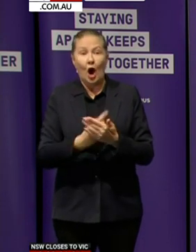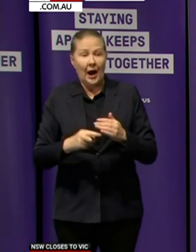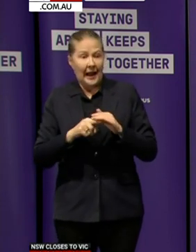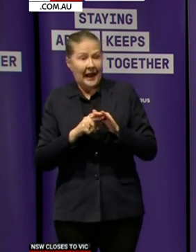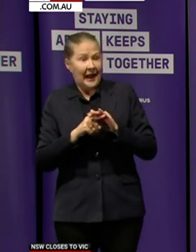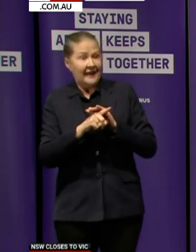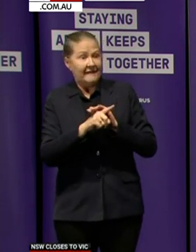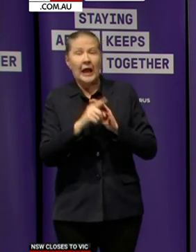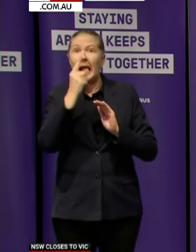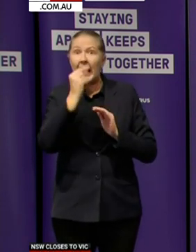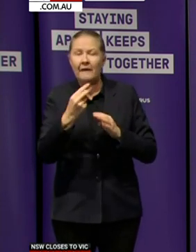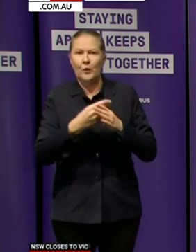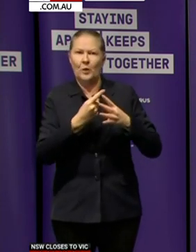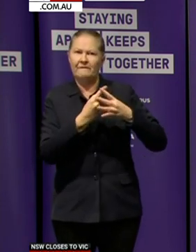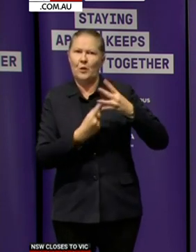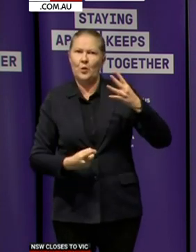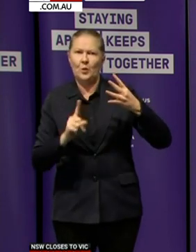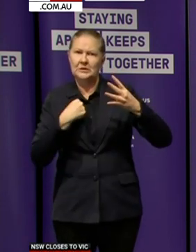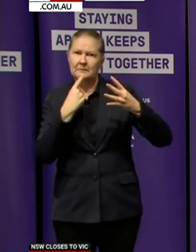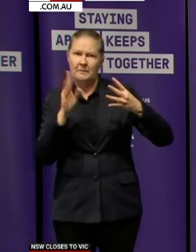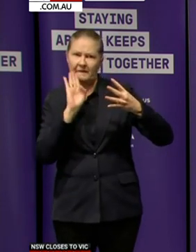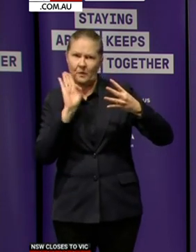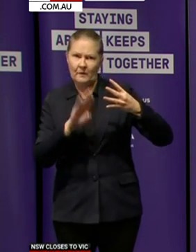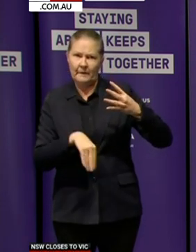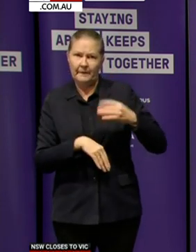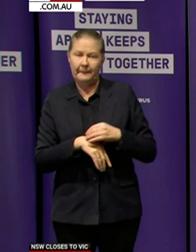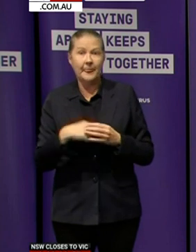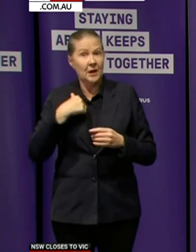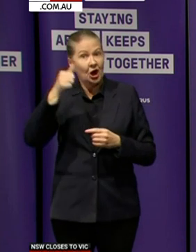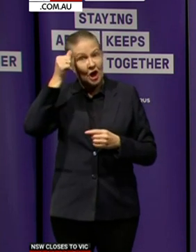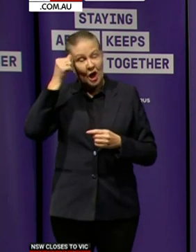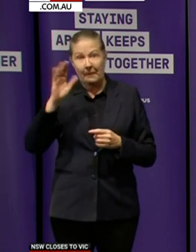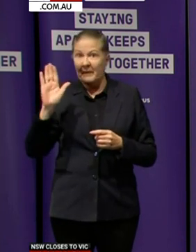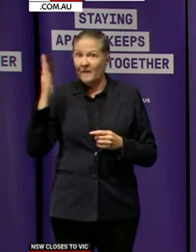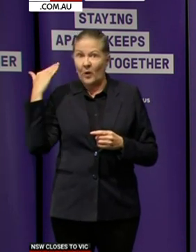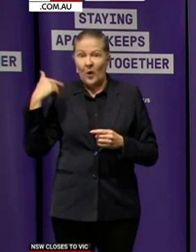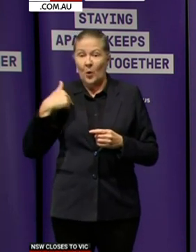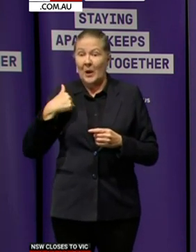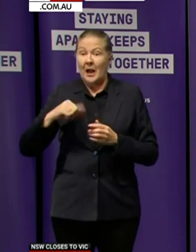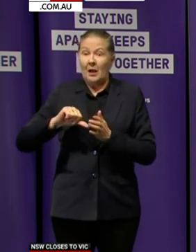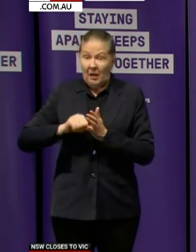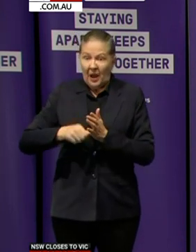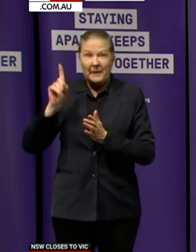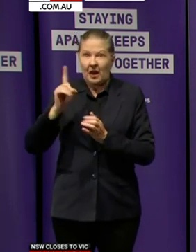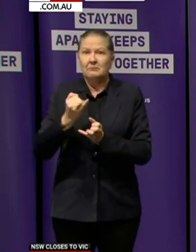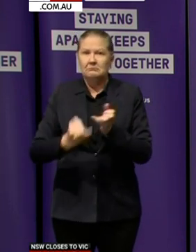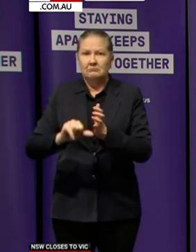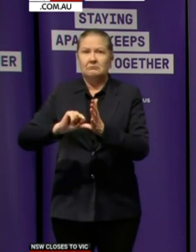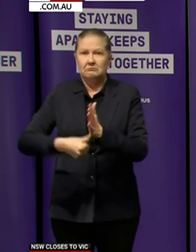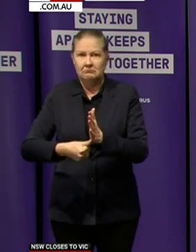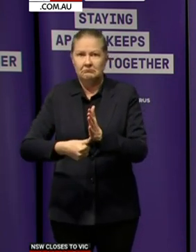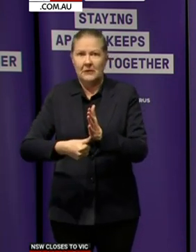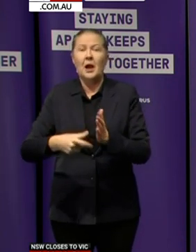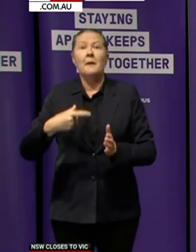leave your home. This is, I know, further than we went last time, but we are in many respects in a more